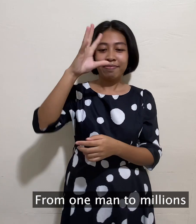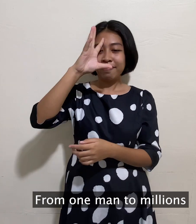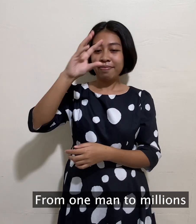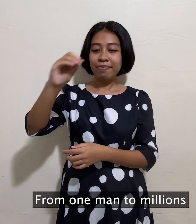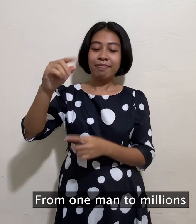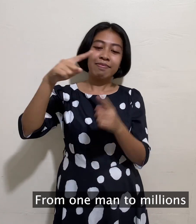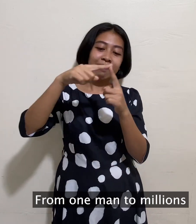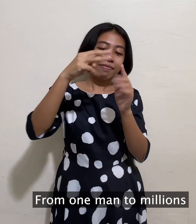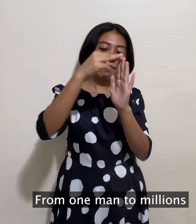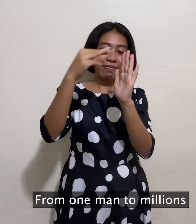one man to